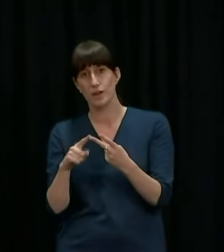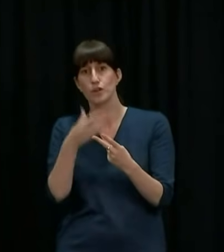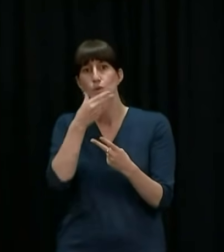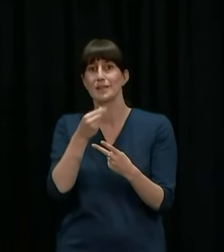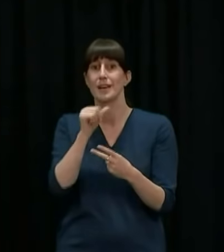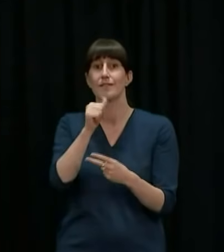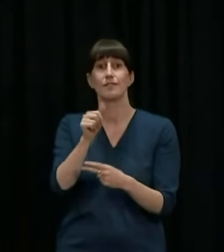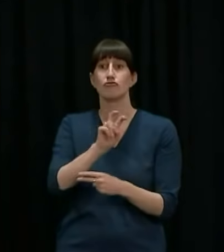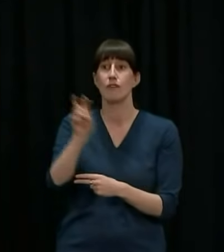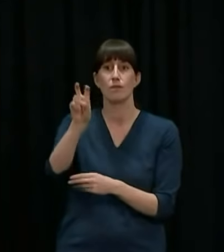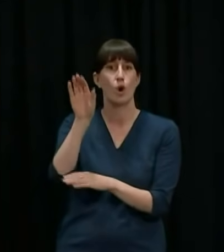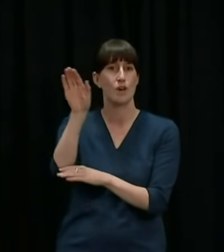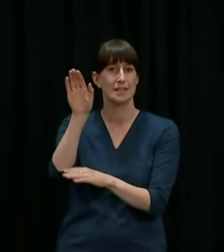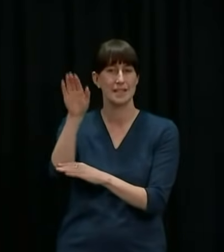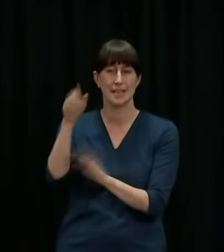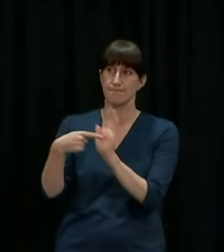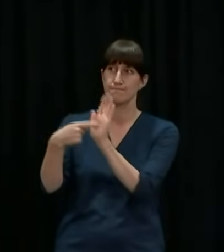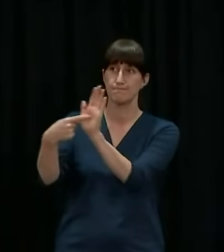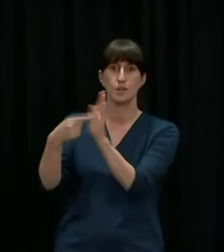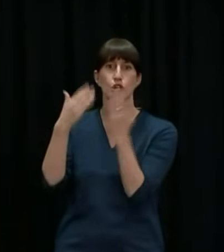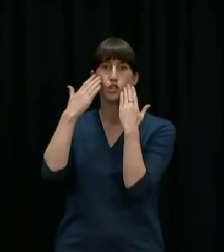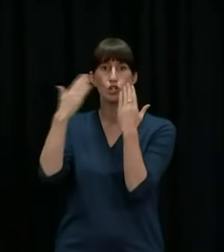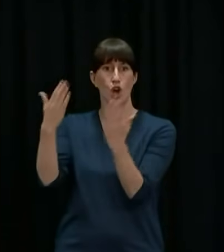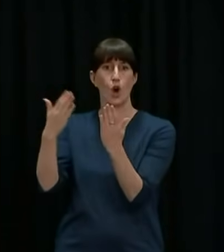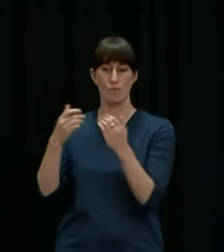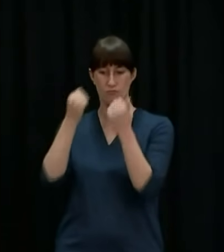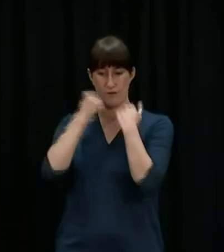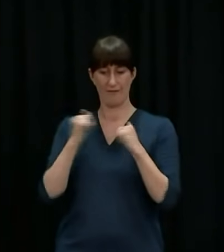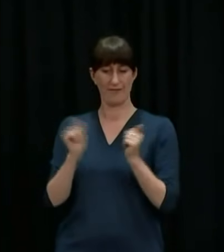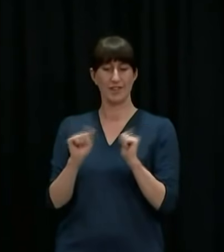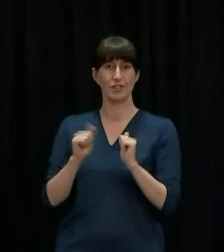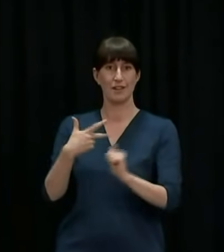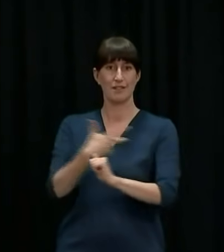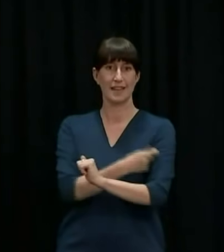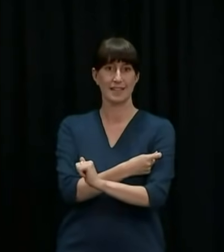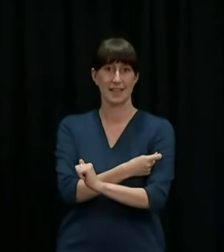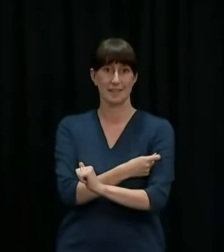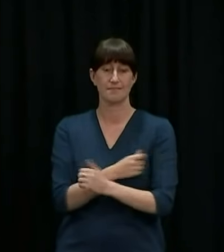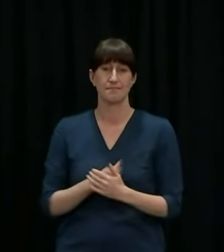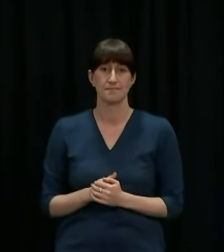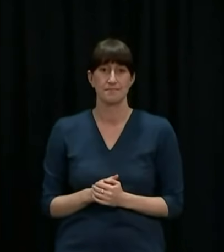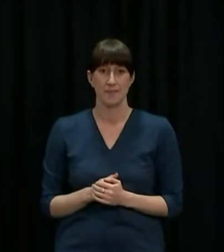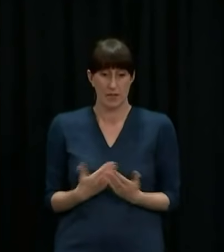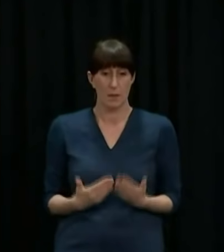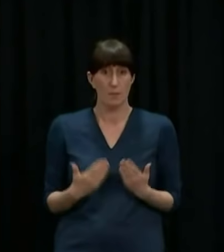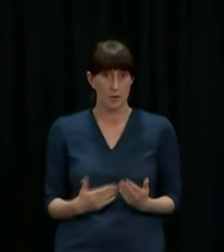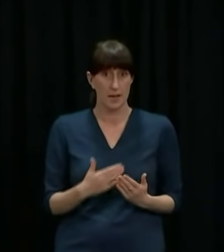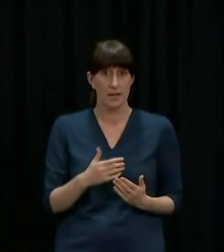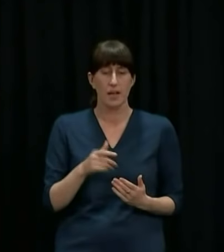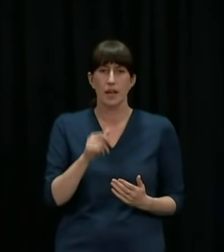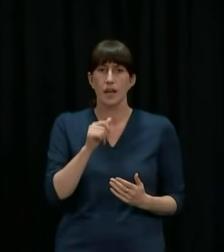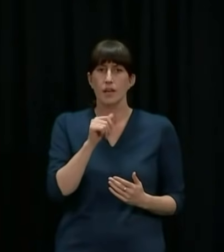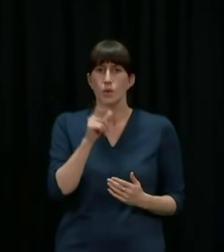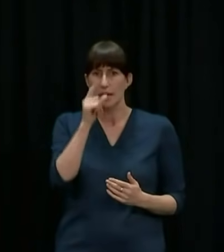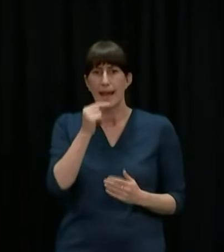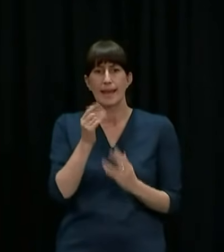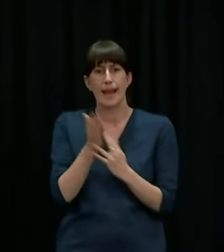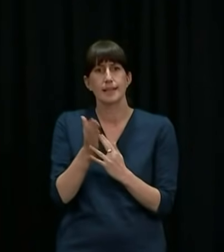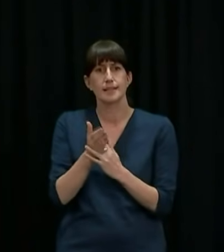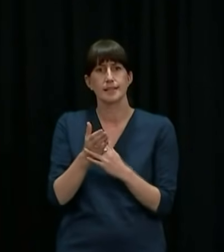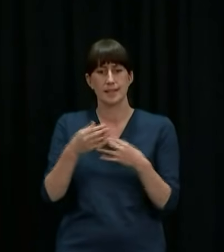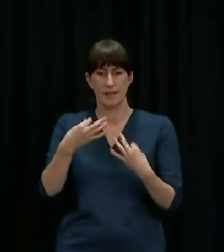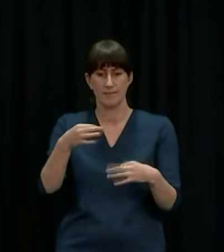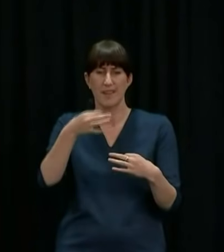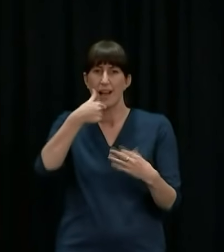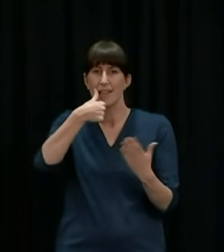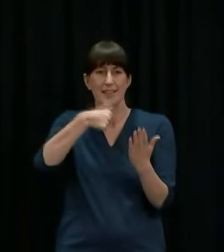in place for people to receive a letter of confirmation of their vaccination status from the Ministry of Health. That process